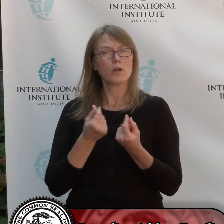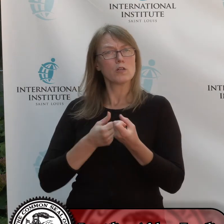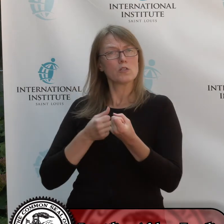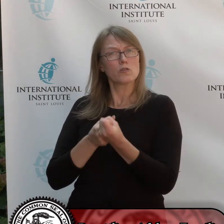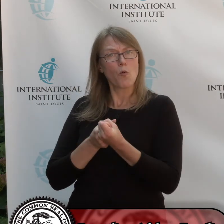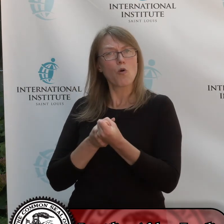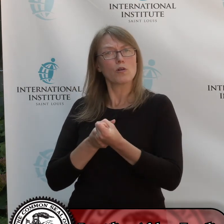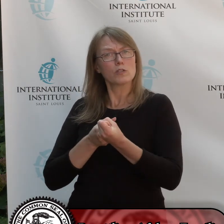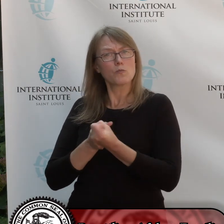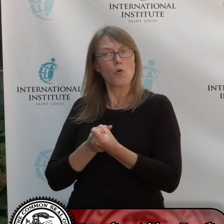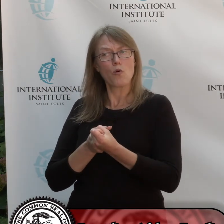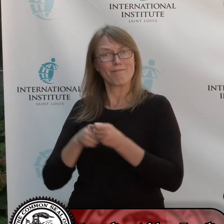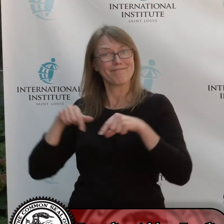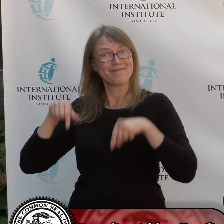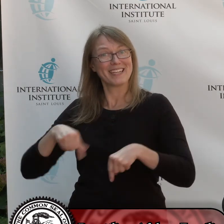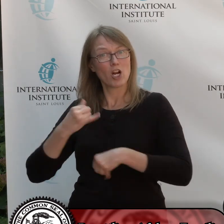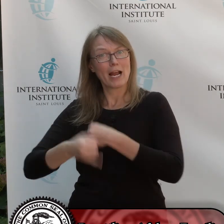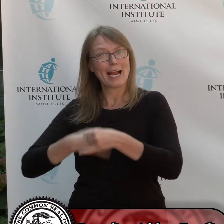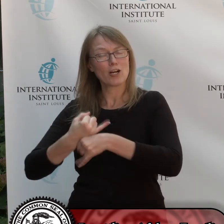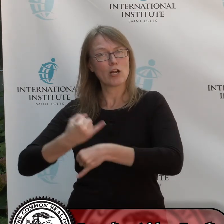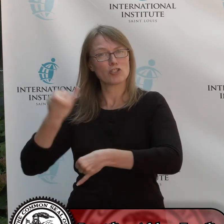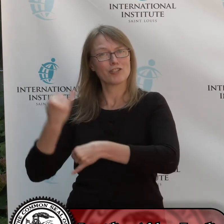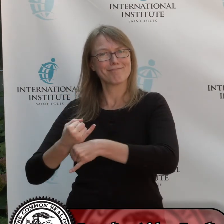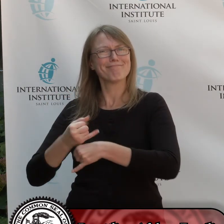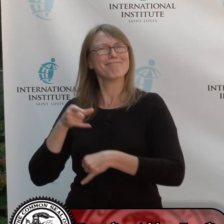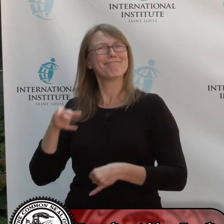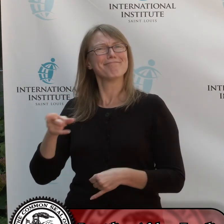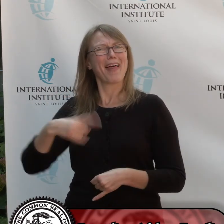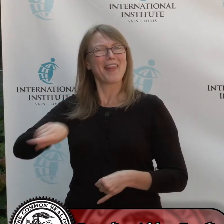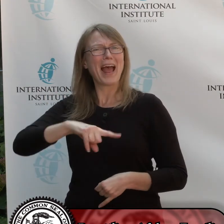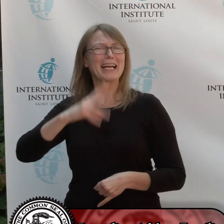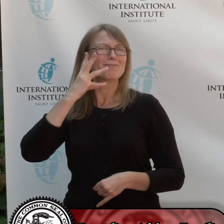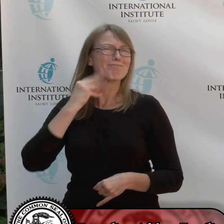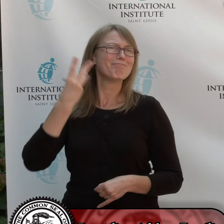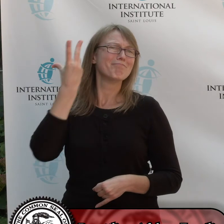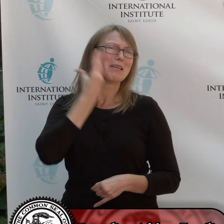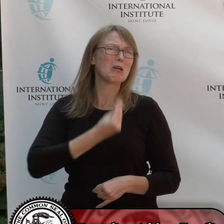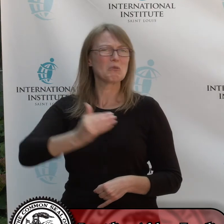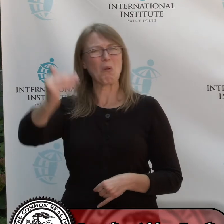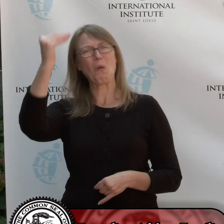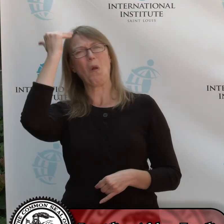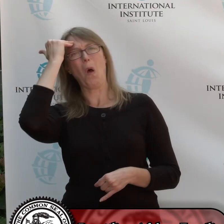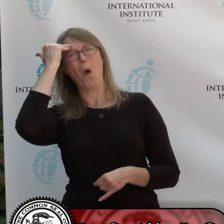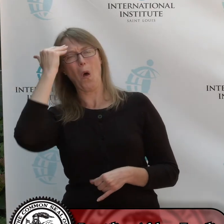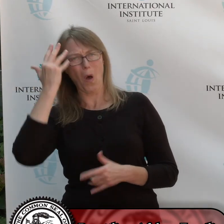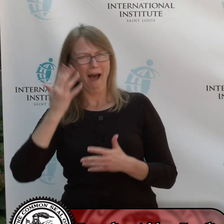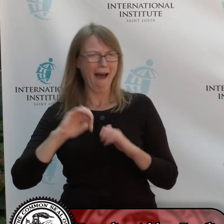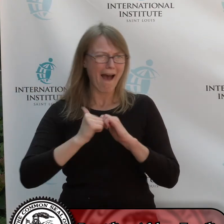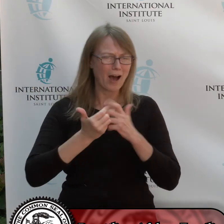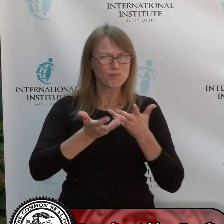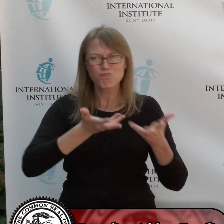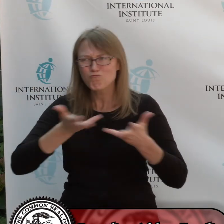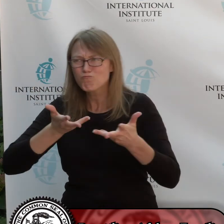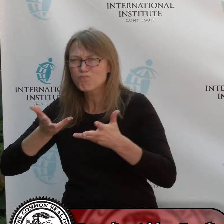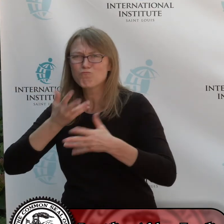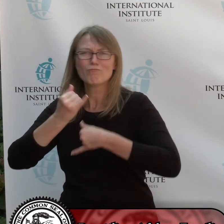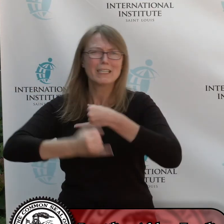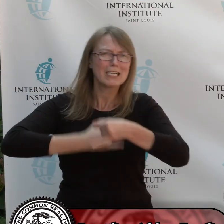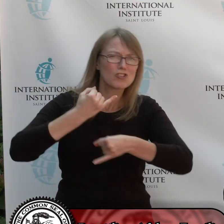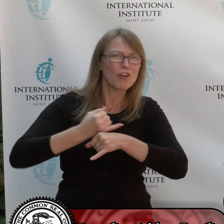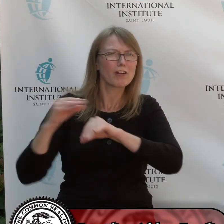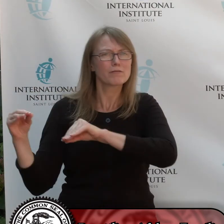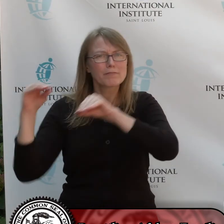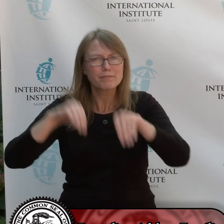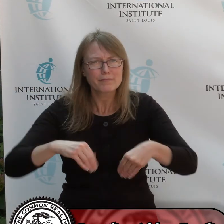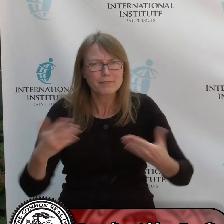to the International Institute. They do this work every day, and they're some of the best in the country that do it. What is extraordinary about this is